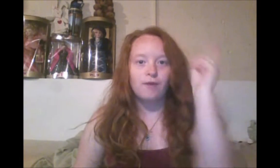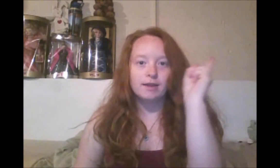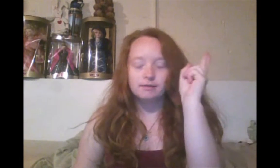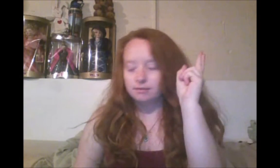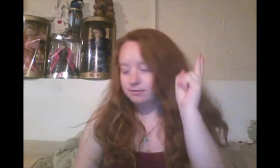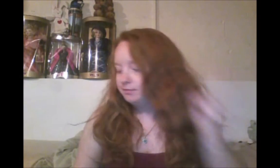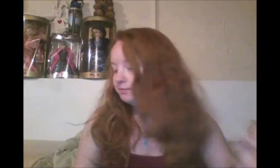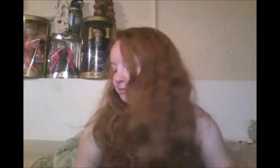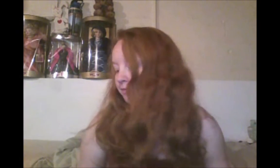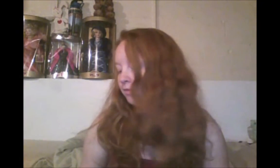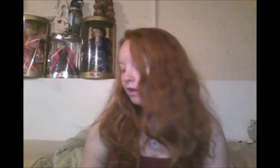rat.